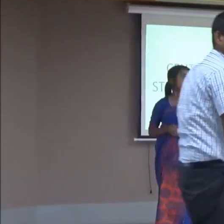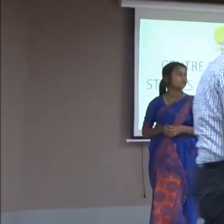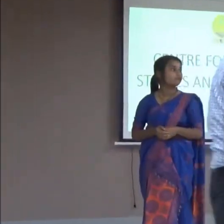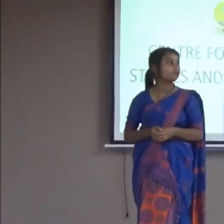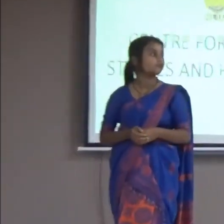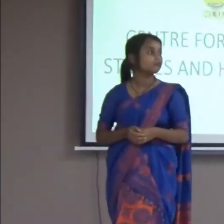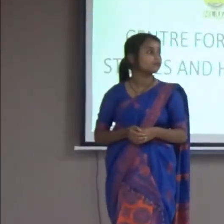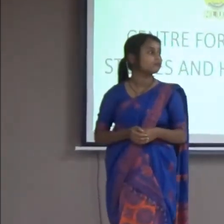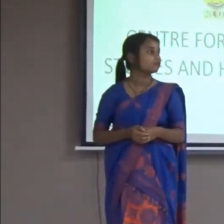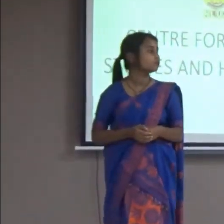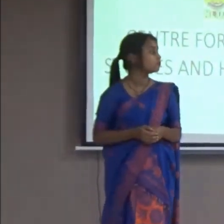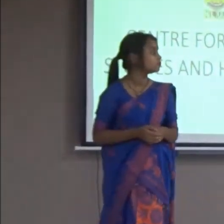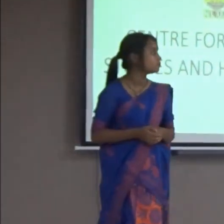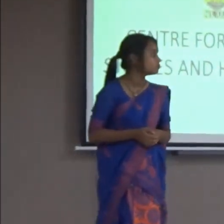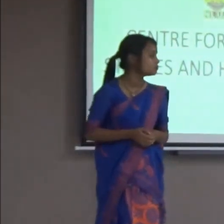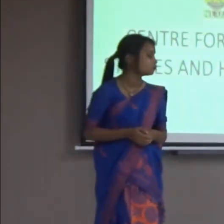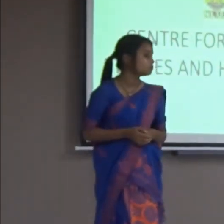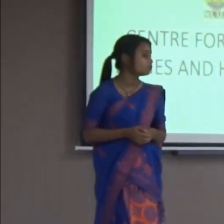the process.